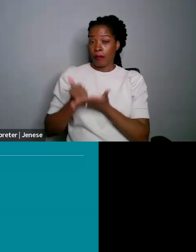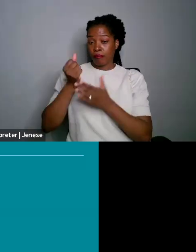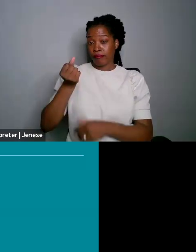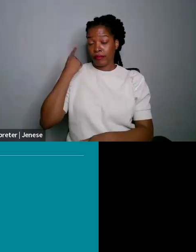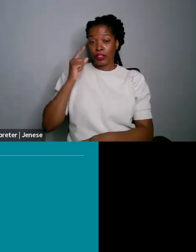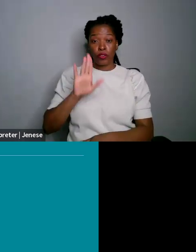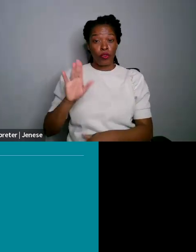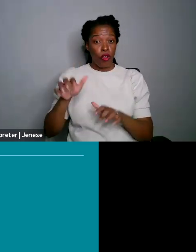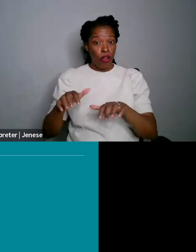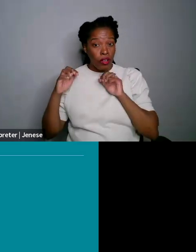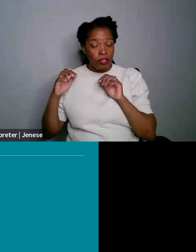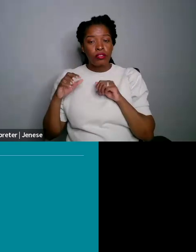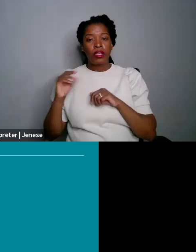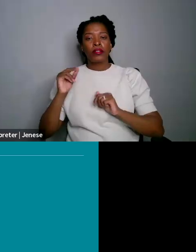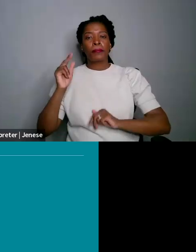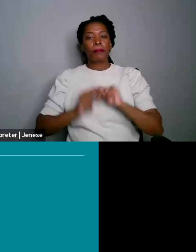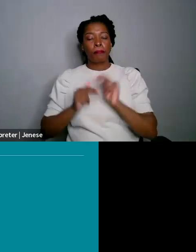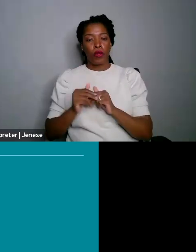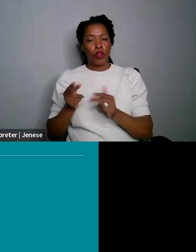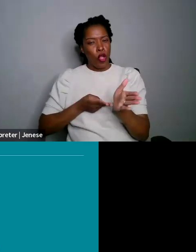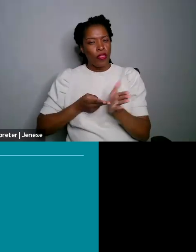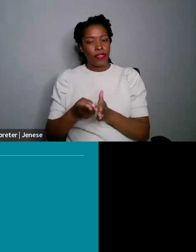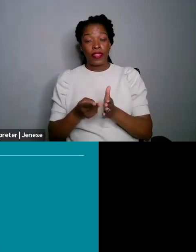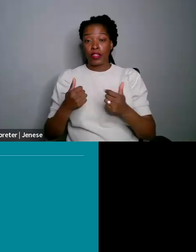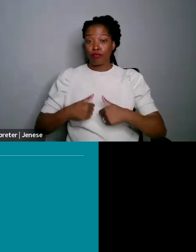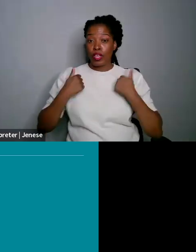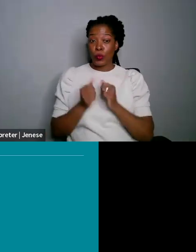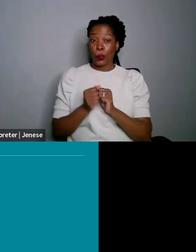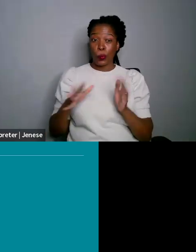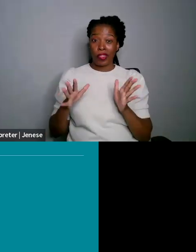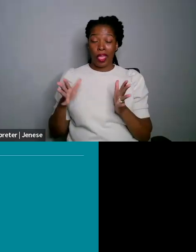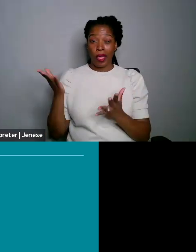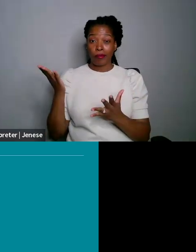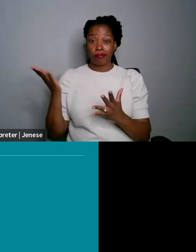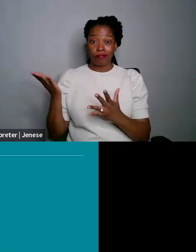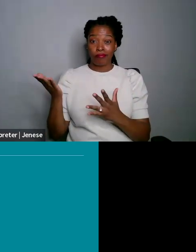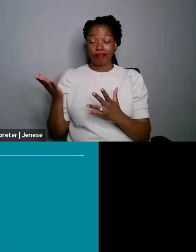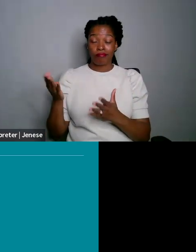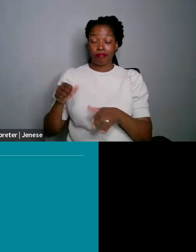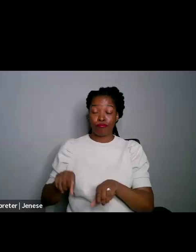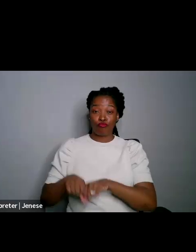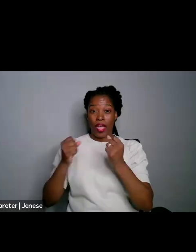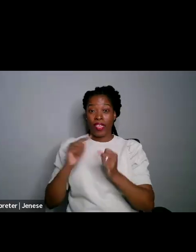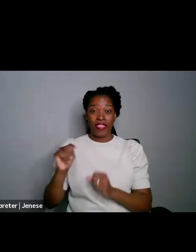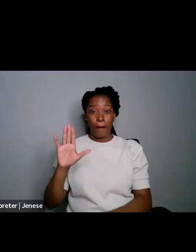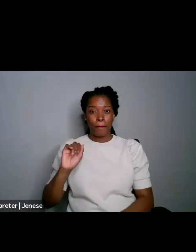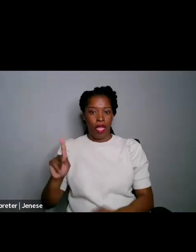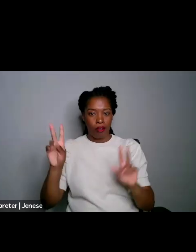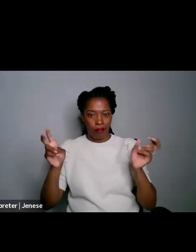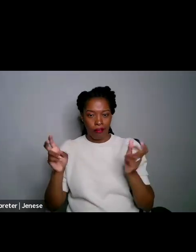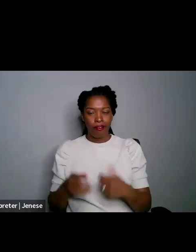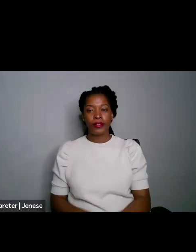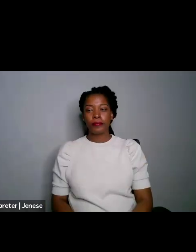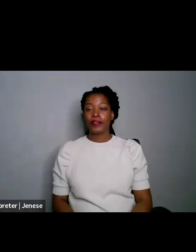bank. So I'm going to turn it over to you, Lane, and take it away for us. Thank you so much, Nikki, for that